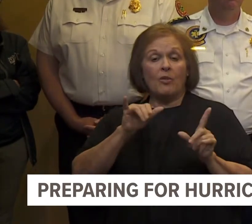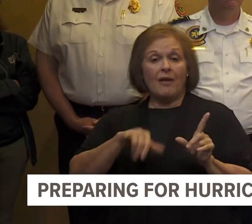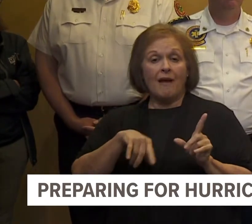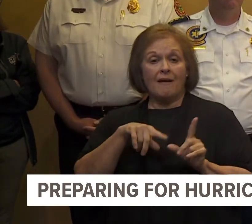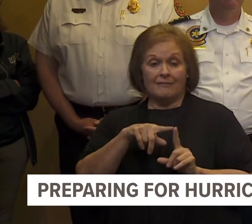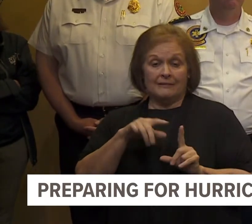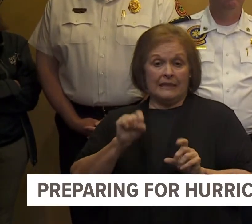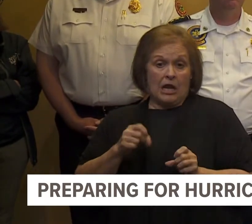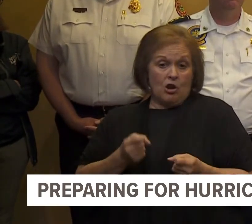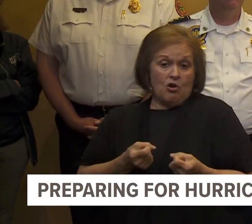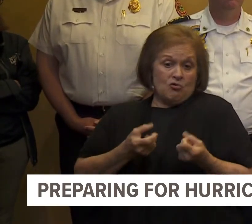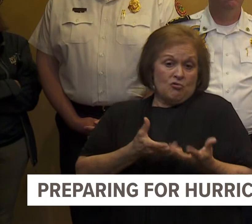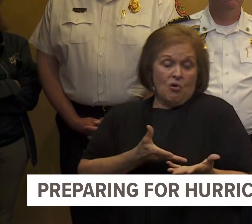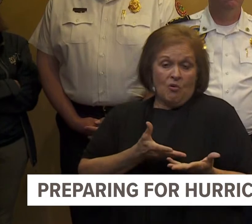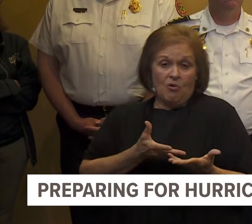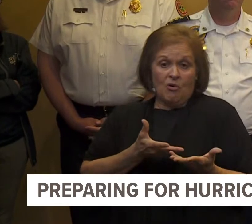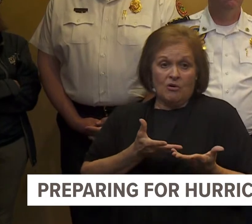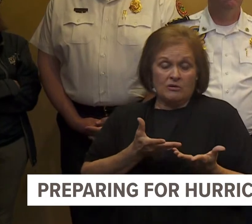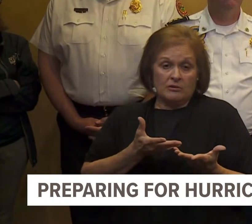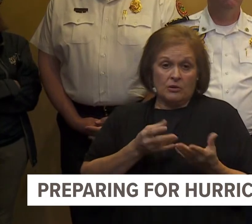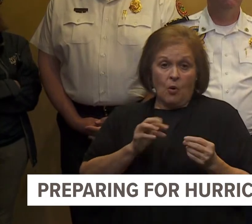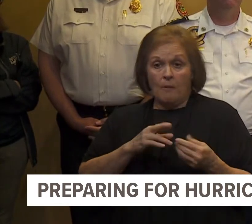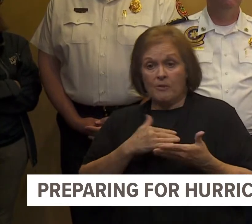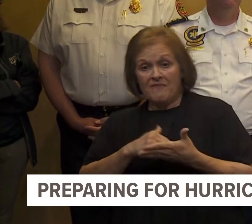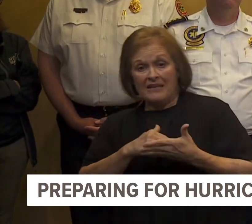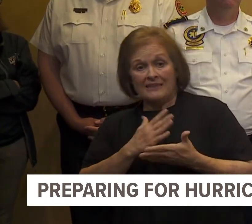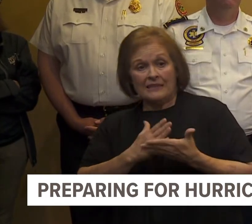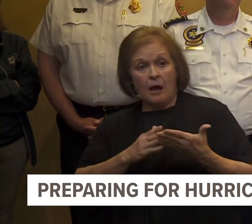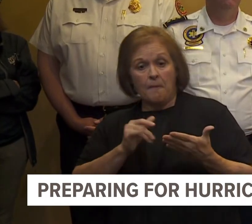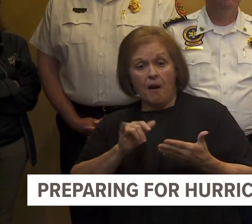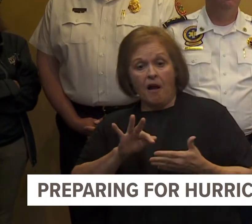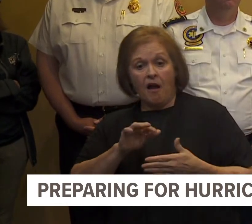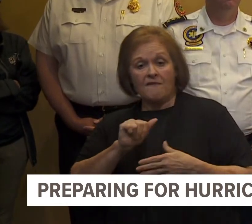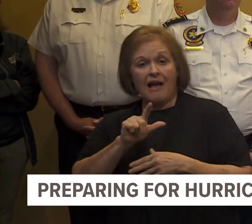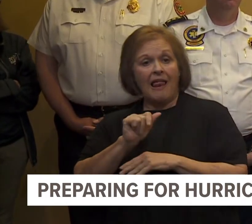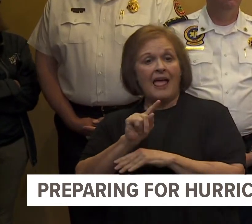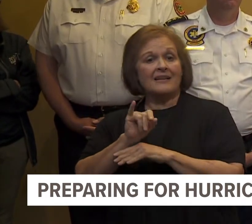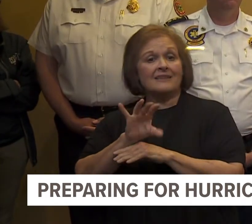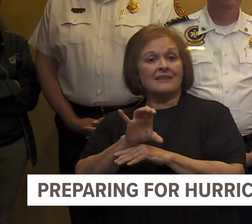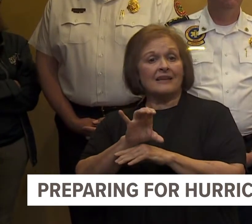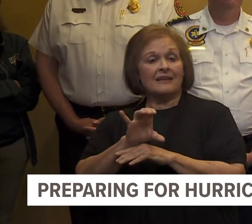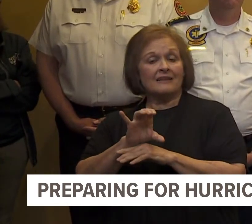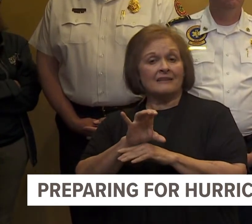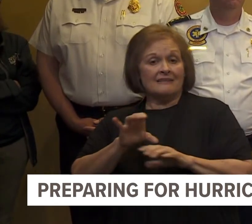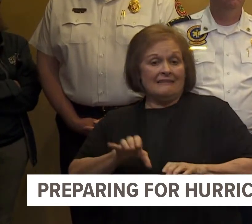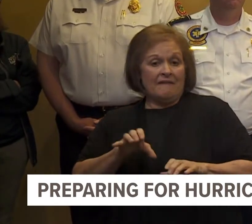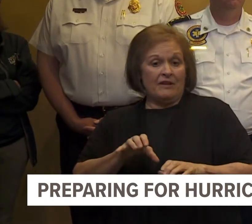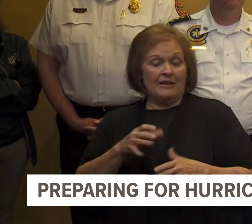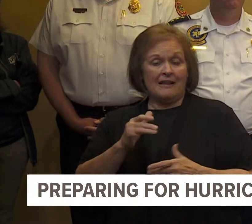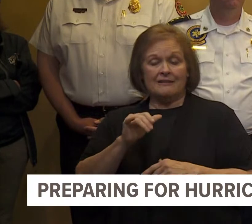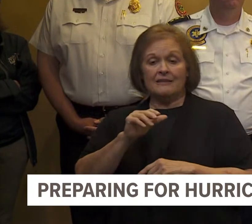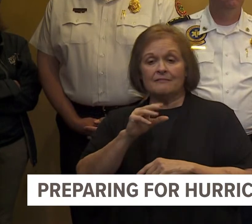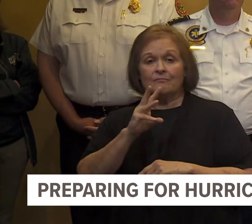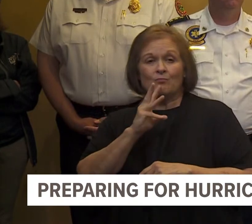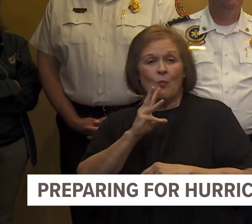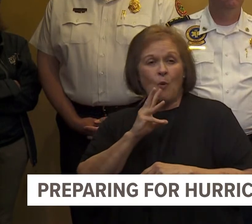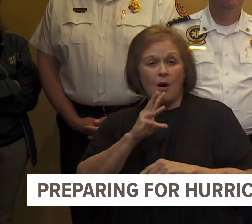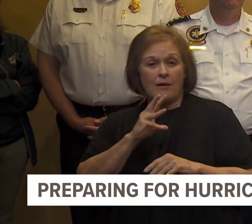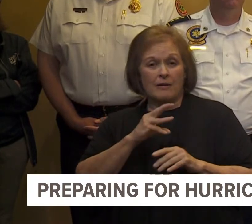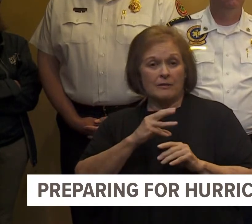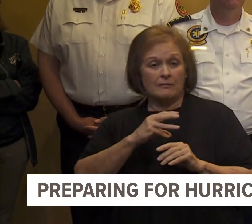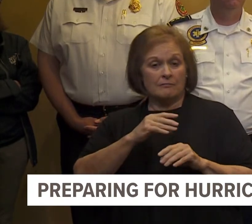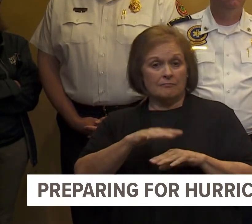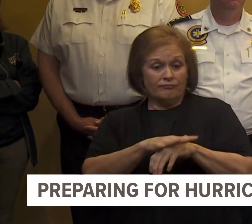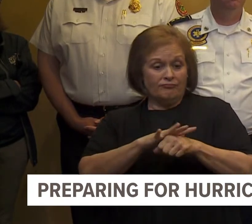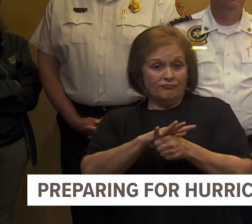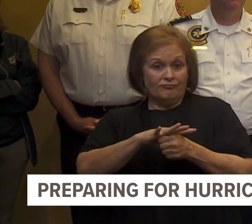can cause an effect that prevents maybe some of the Atlantic activity that we see. The seawater temperatures in the Gulf are very